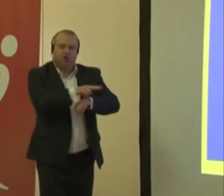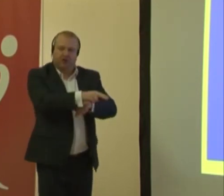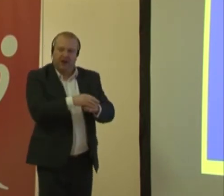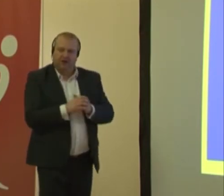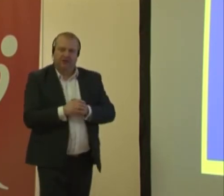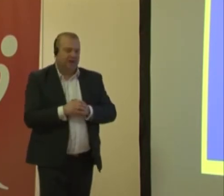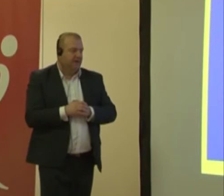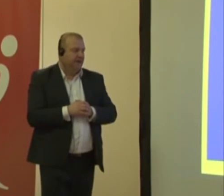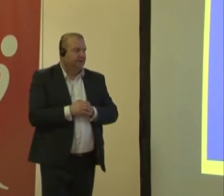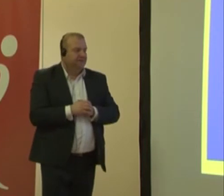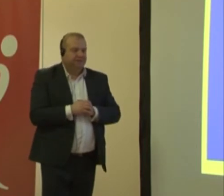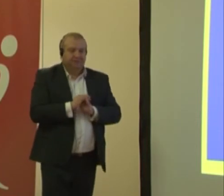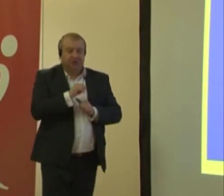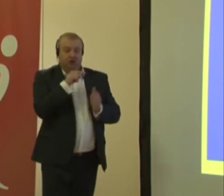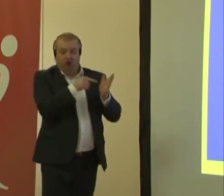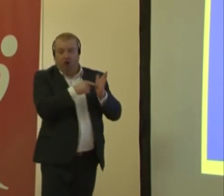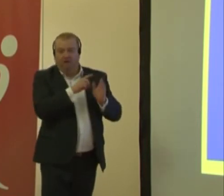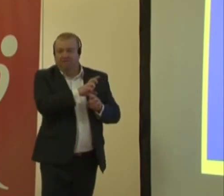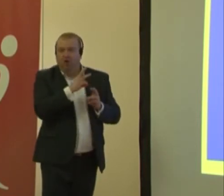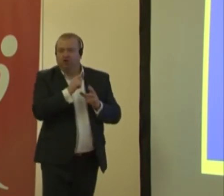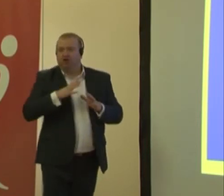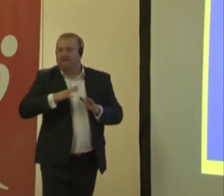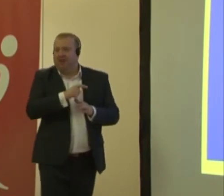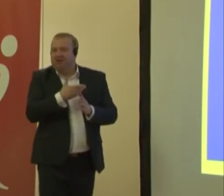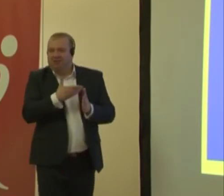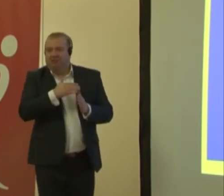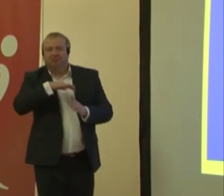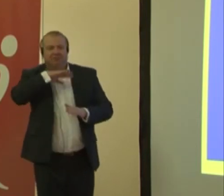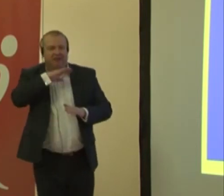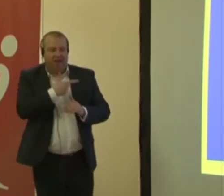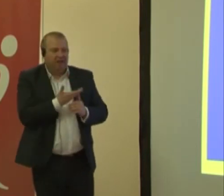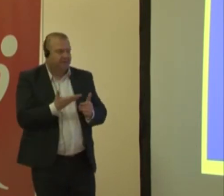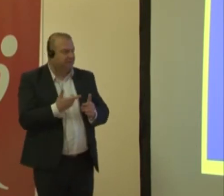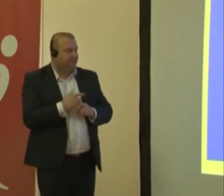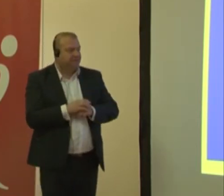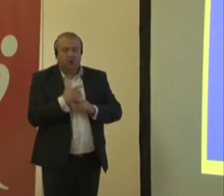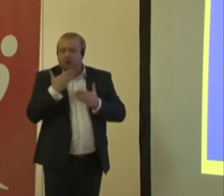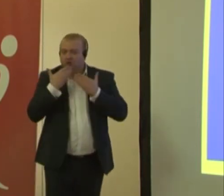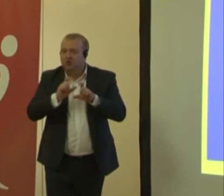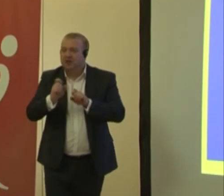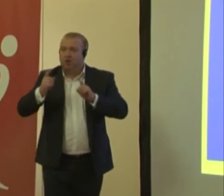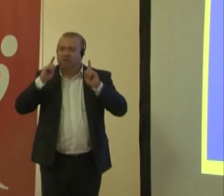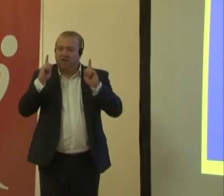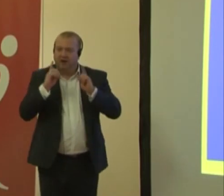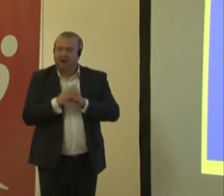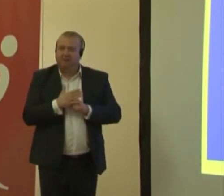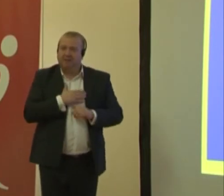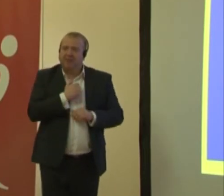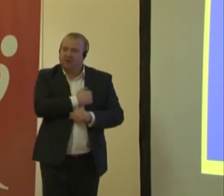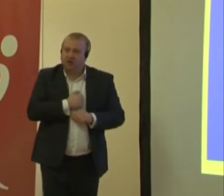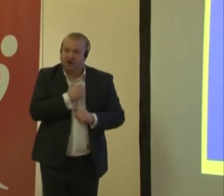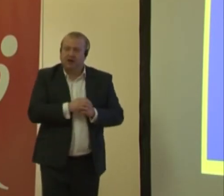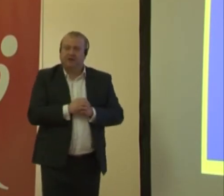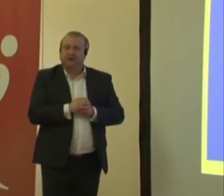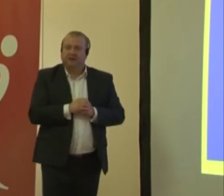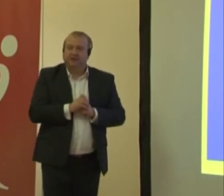Thank you for your attention. I'm curious whether this conference will lead to the conclusion that we have seen in many of our